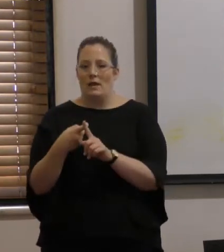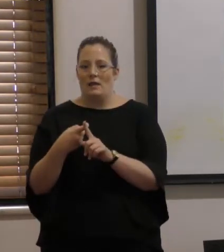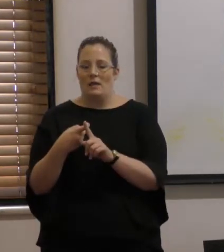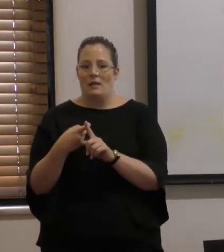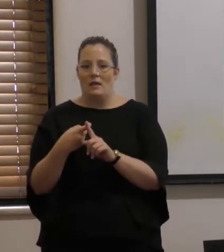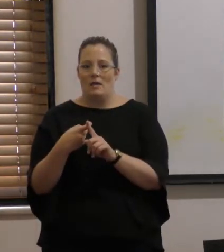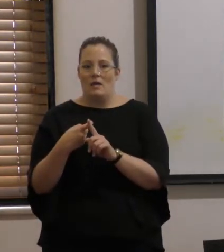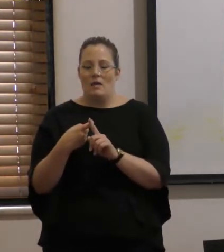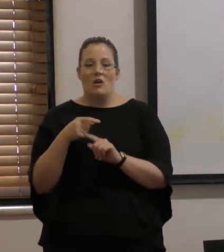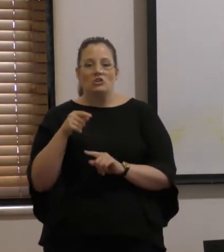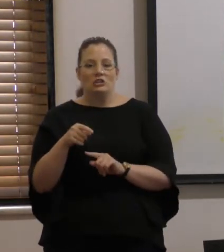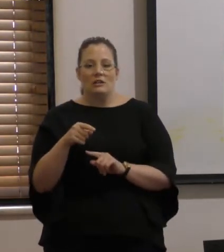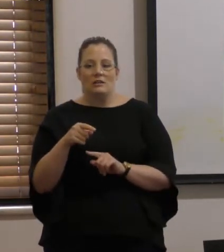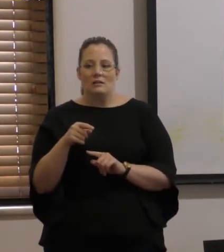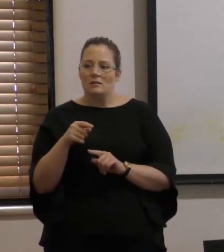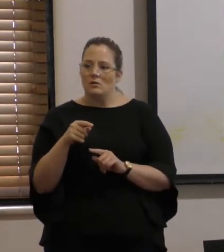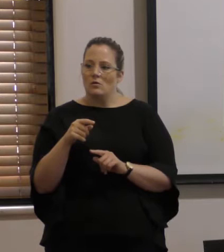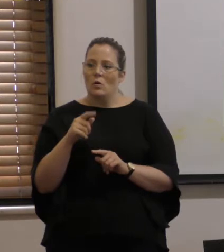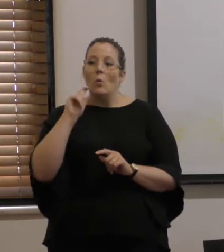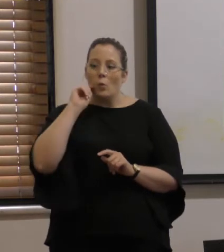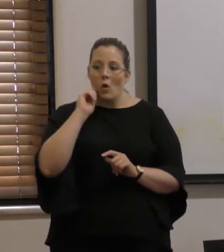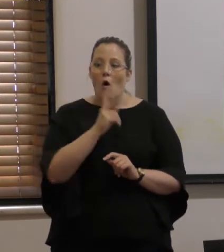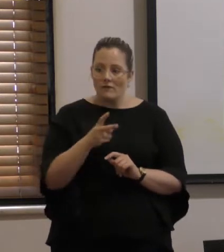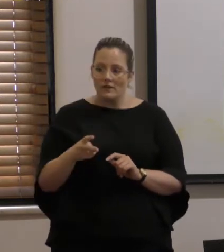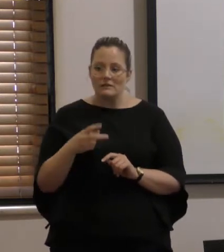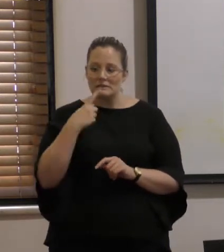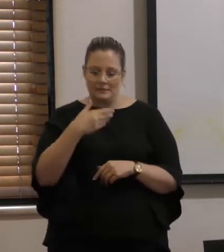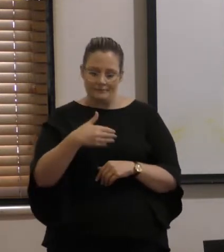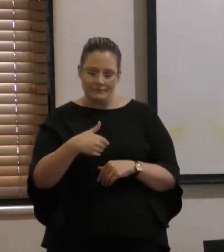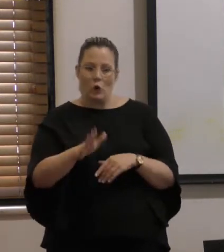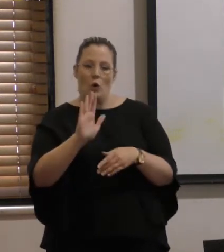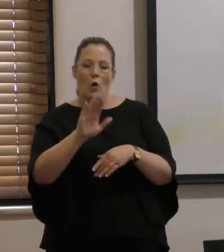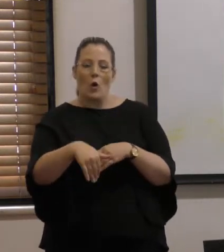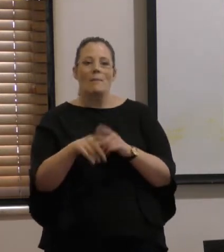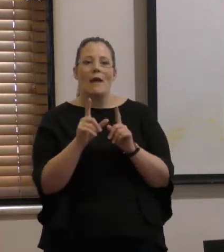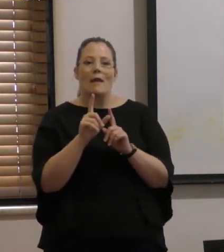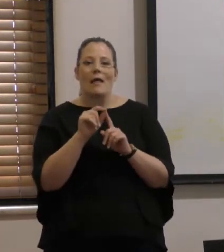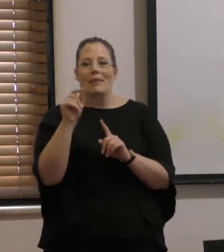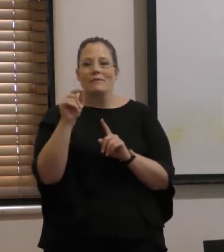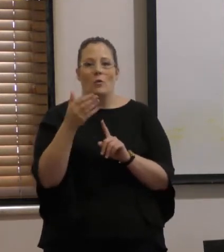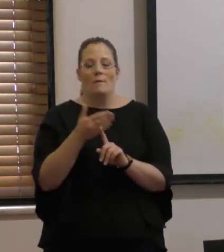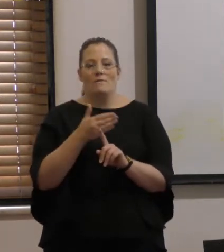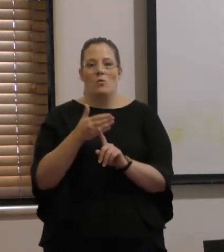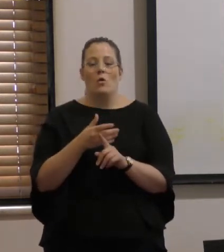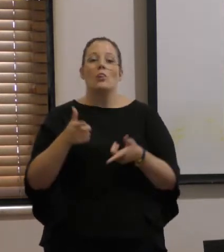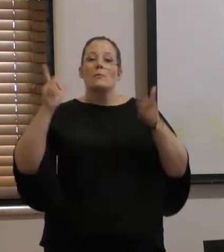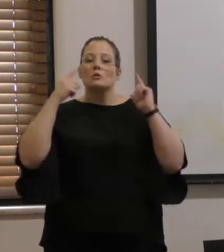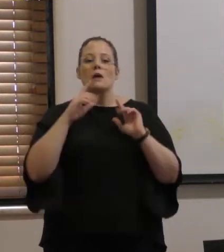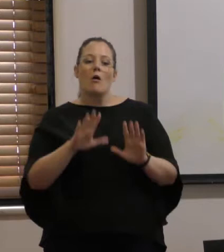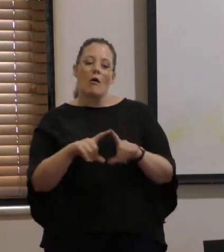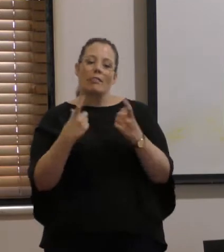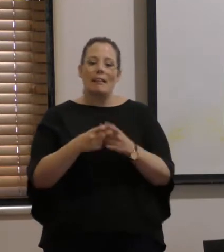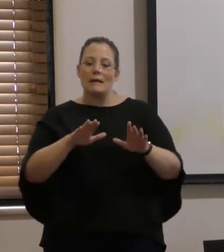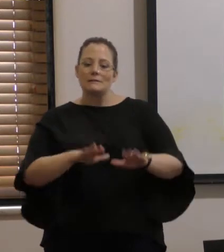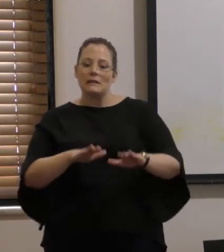sent home prior to 11 a.m, at least twice a week. The principal phoned to say that the classes were settled and they did not want to